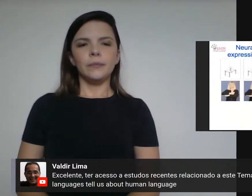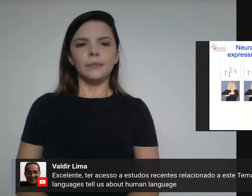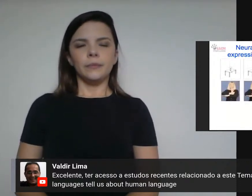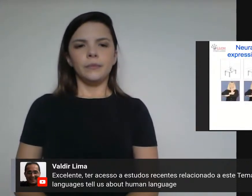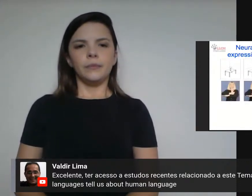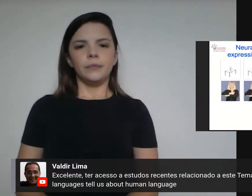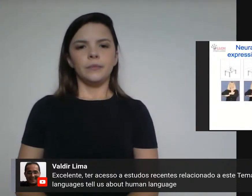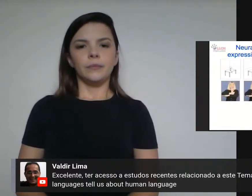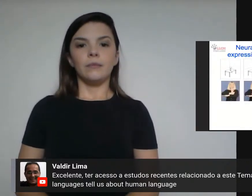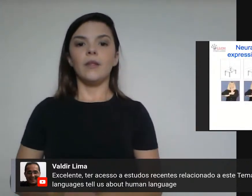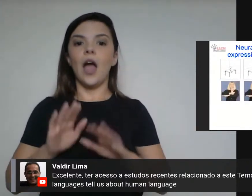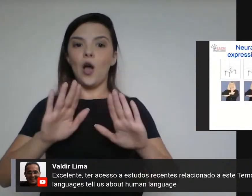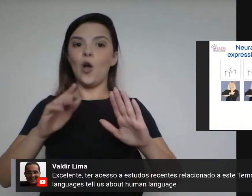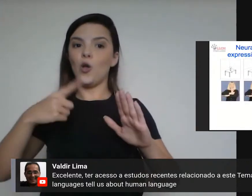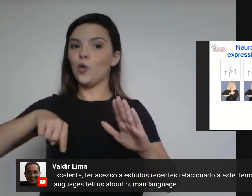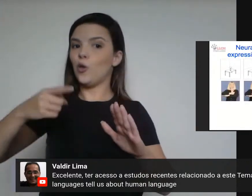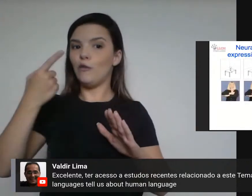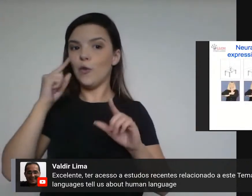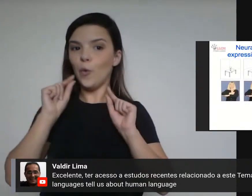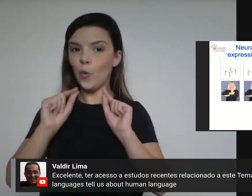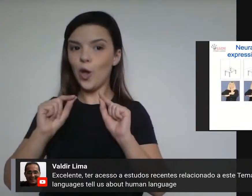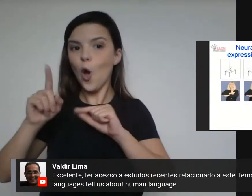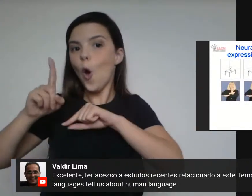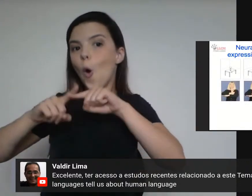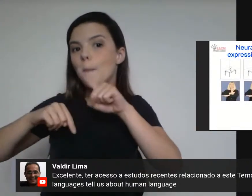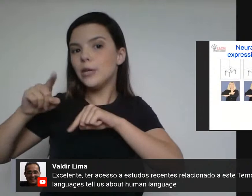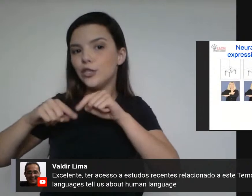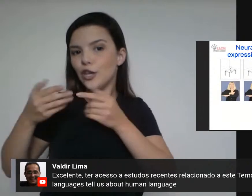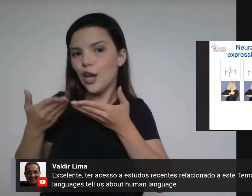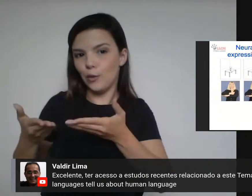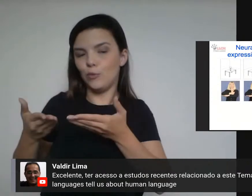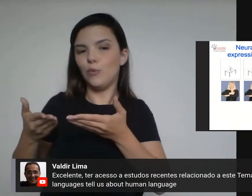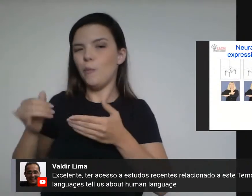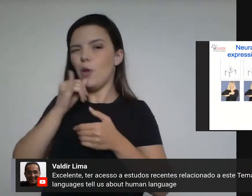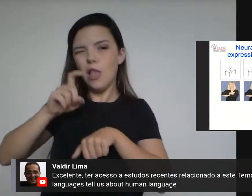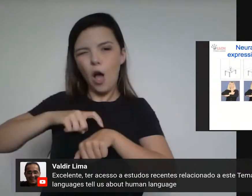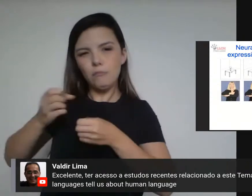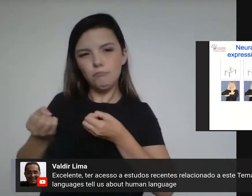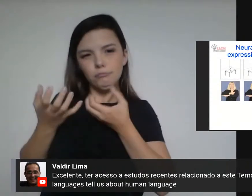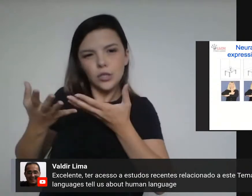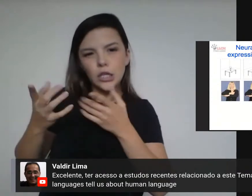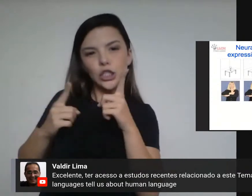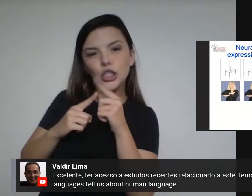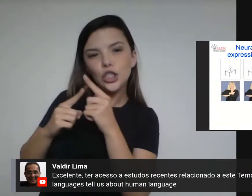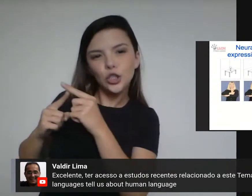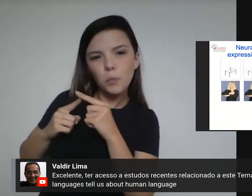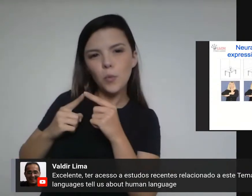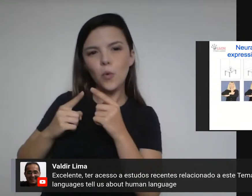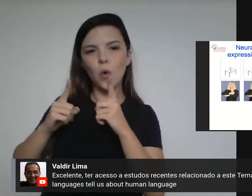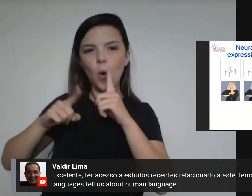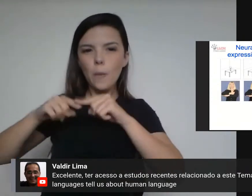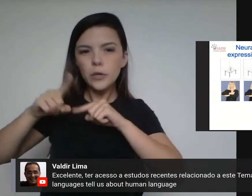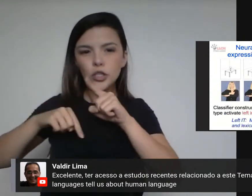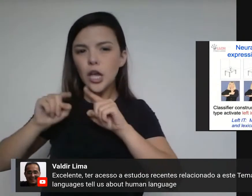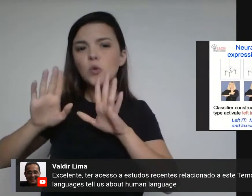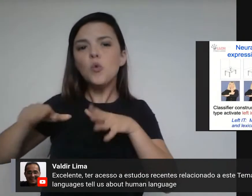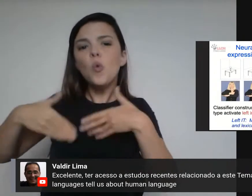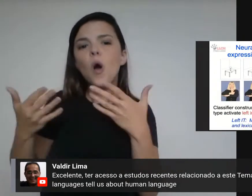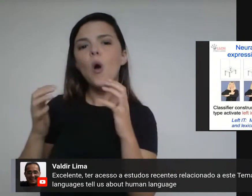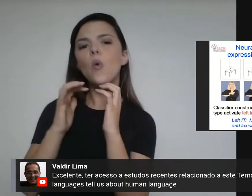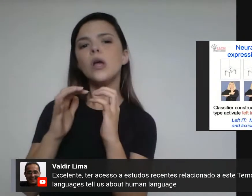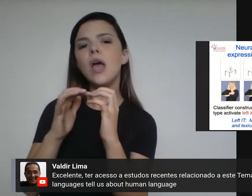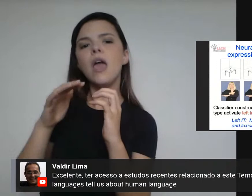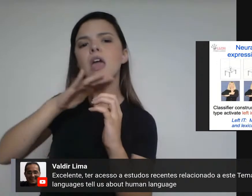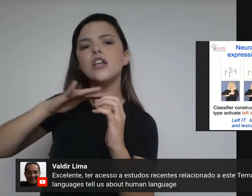In contrast, now we're going to look at the other way. So what regions are more active for expressing object type than location? And here what we